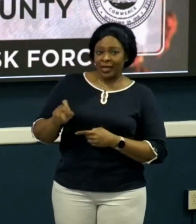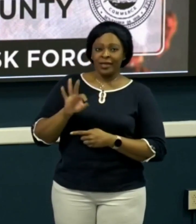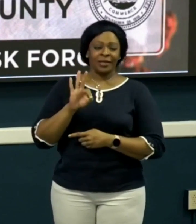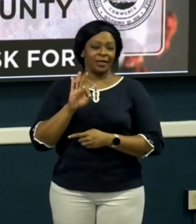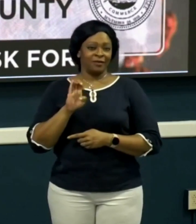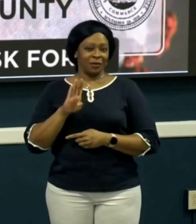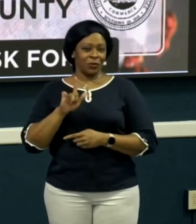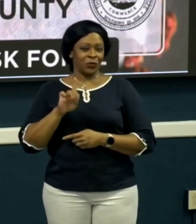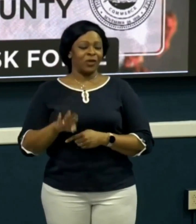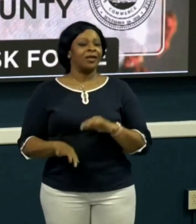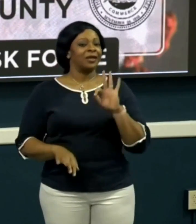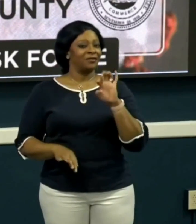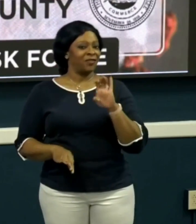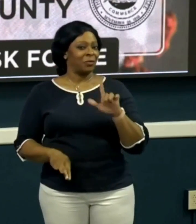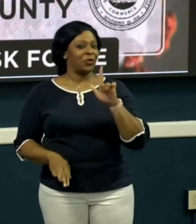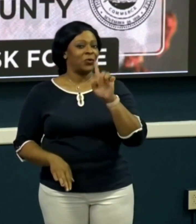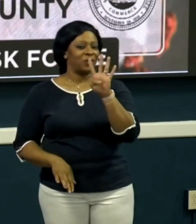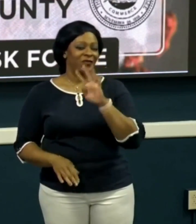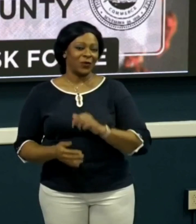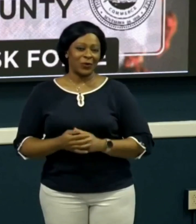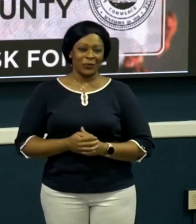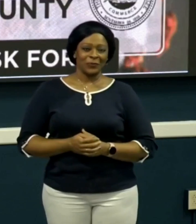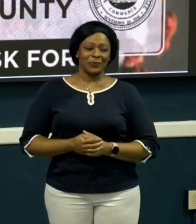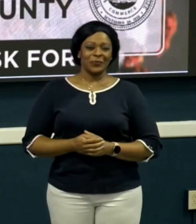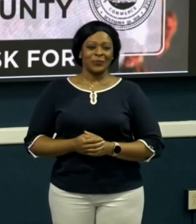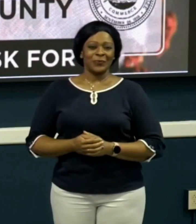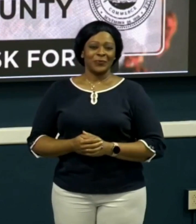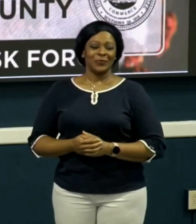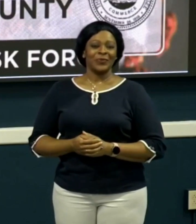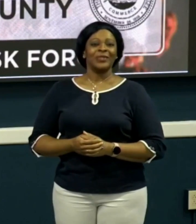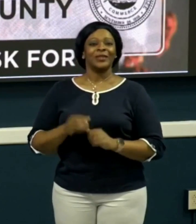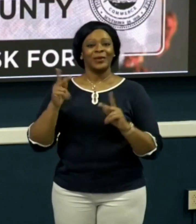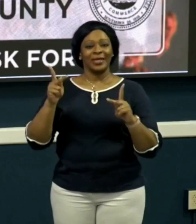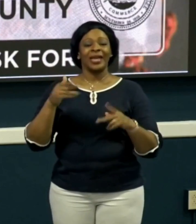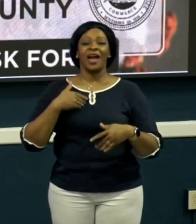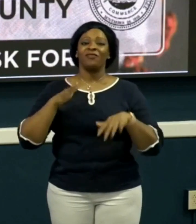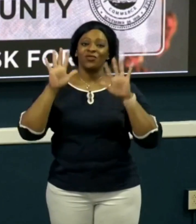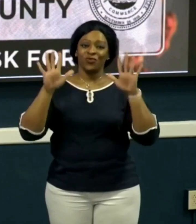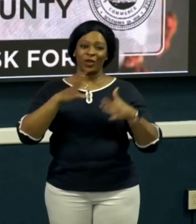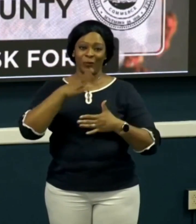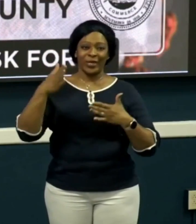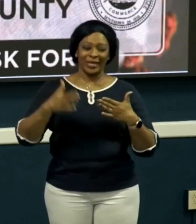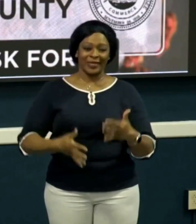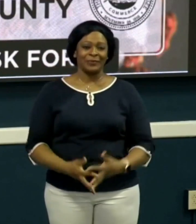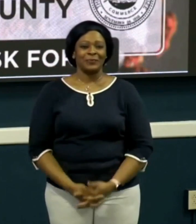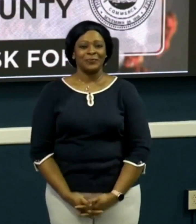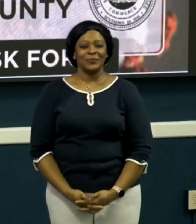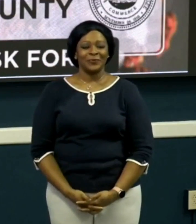February 24th. Okay, everybody, have a great weekend.